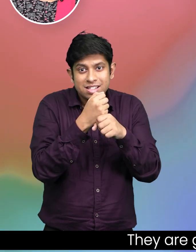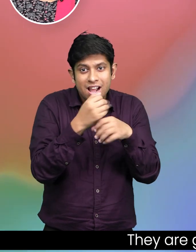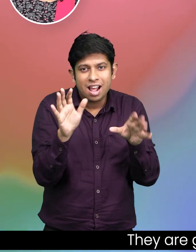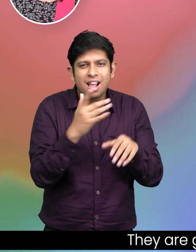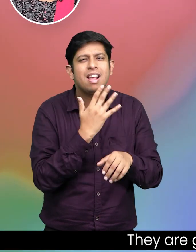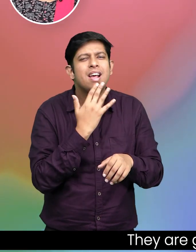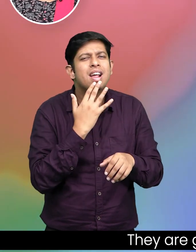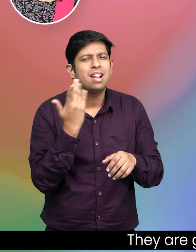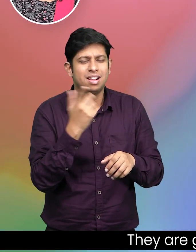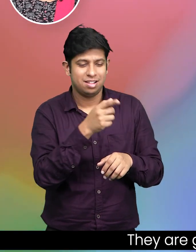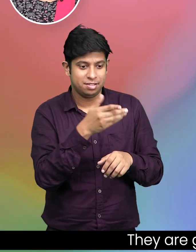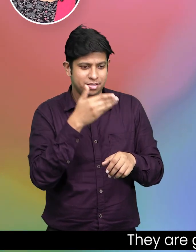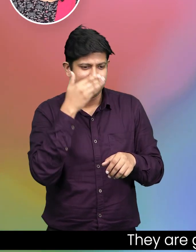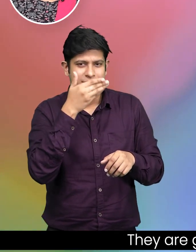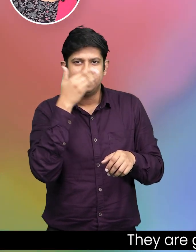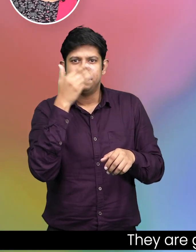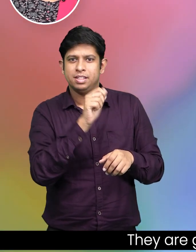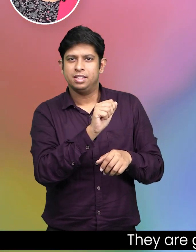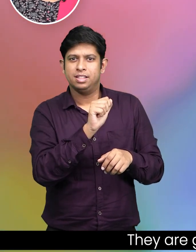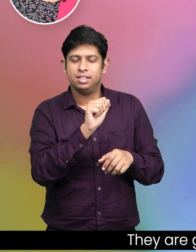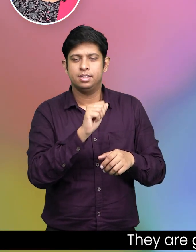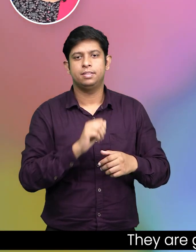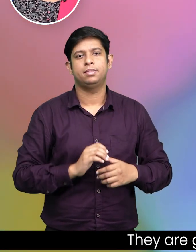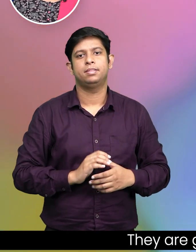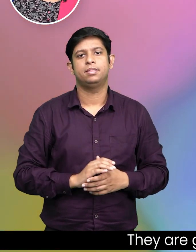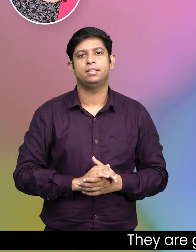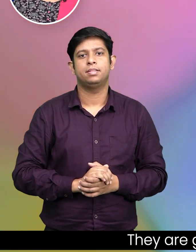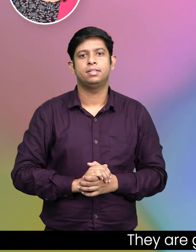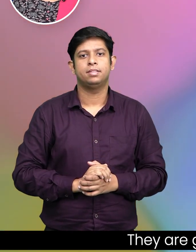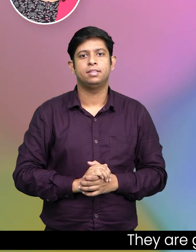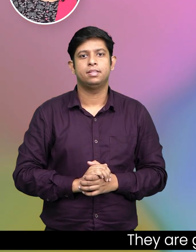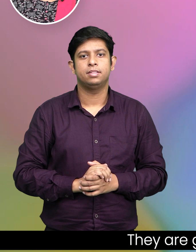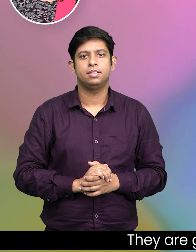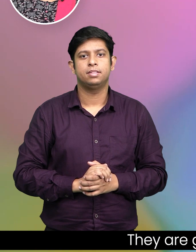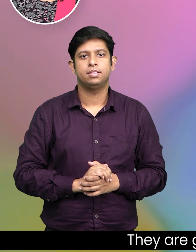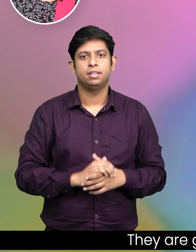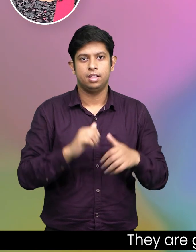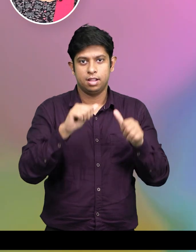These are generally colored and fragrant.